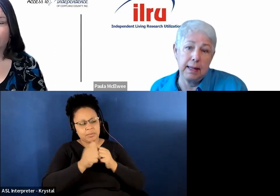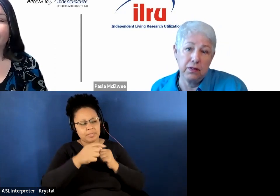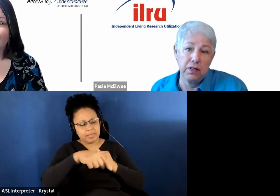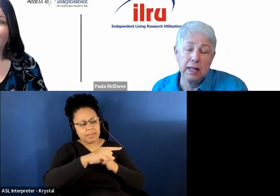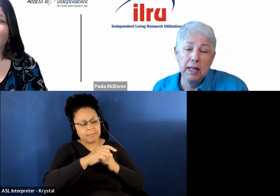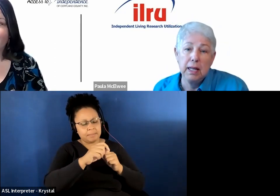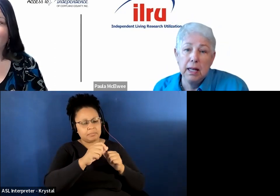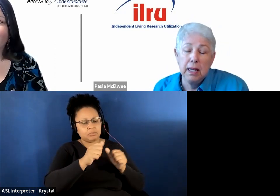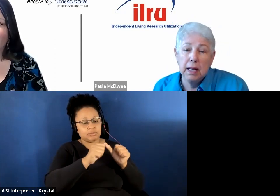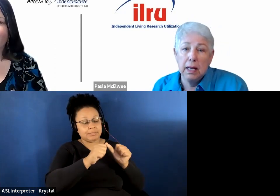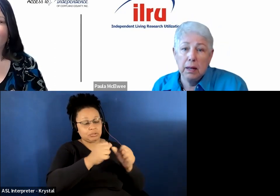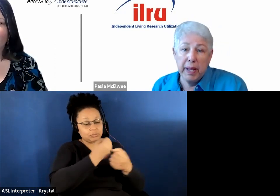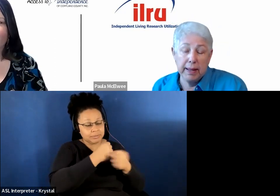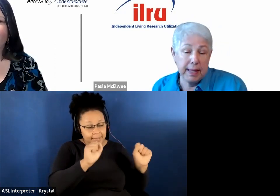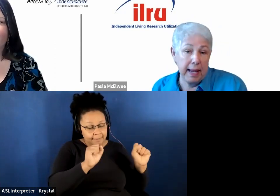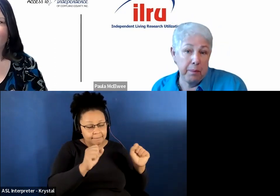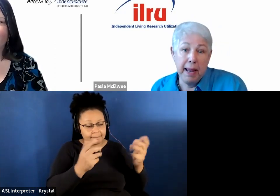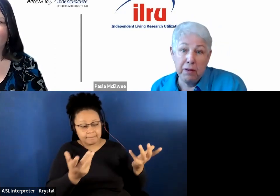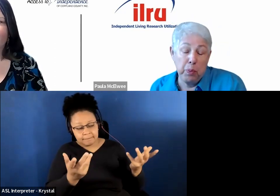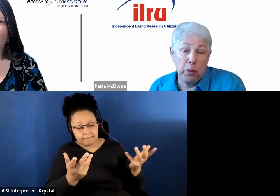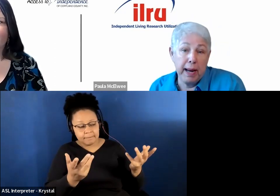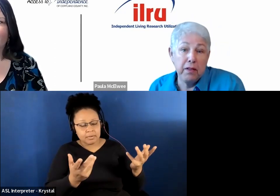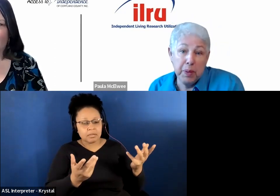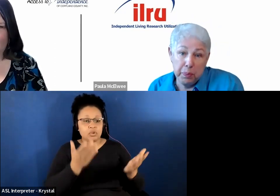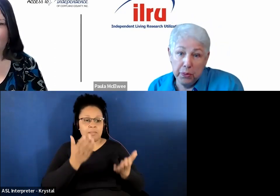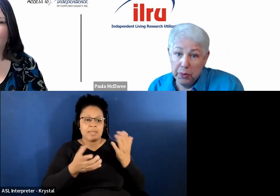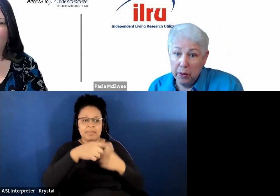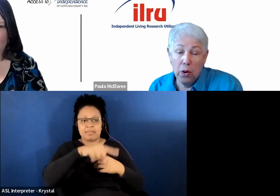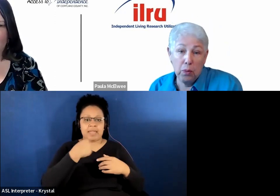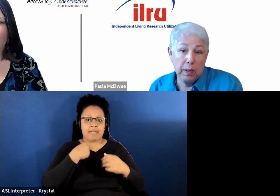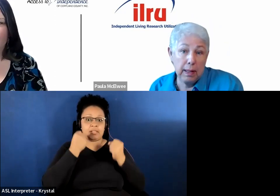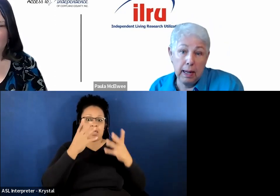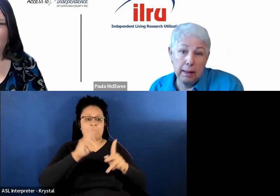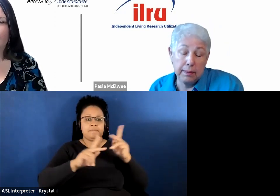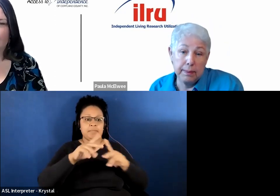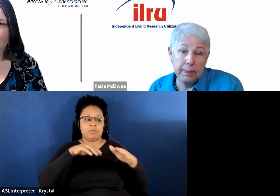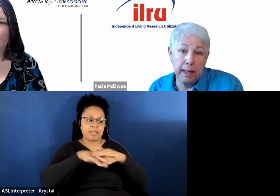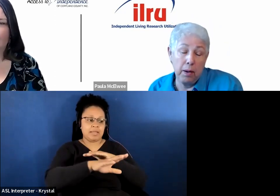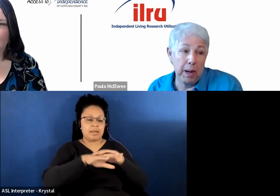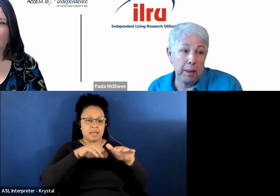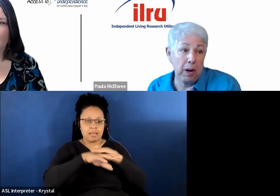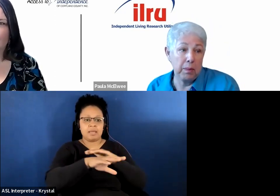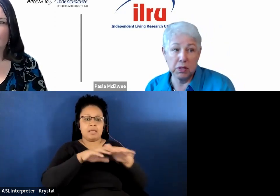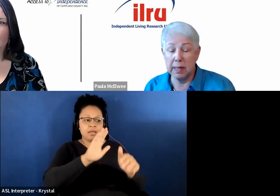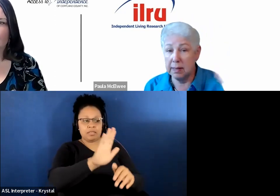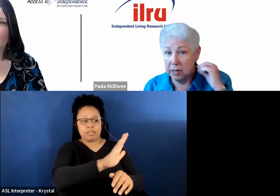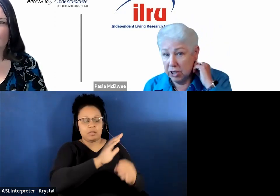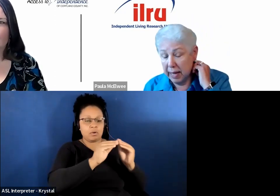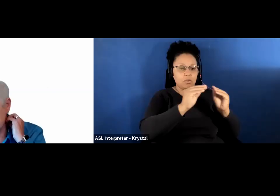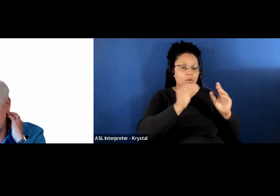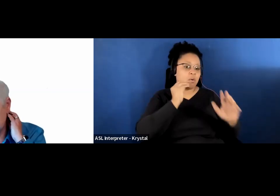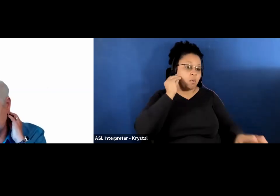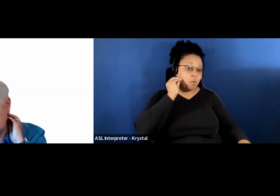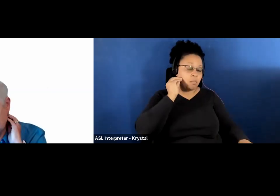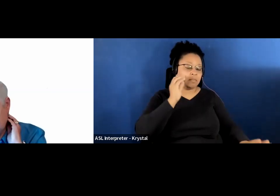stay safe? Because they may have a parade of people through their home. My mom lives with us and